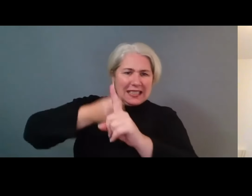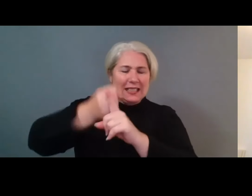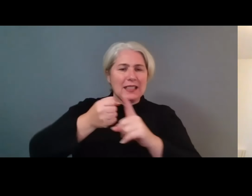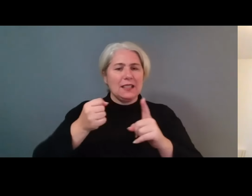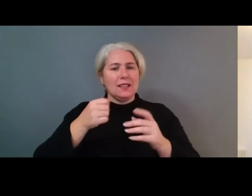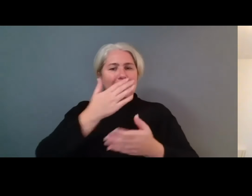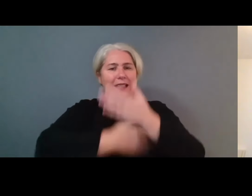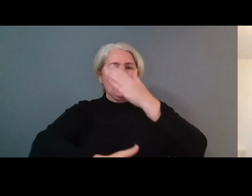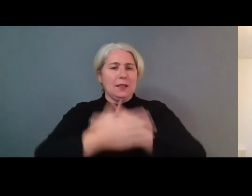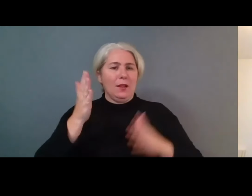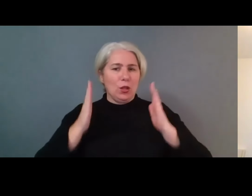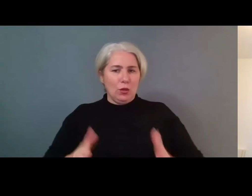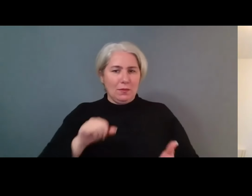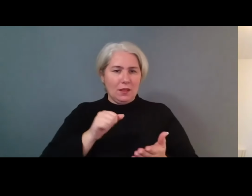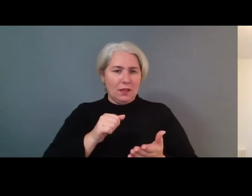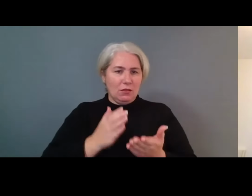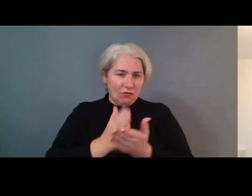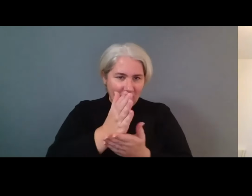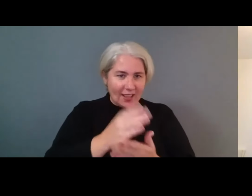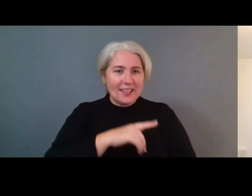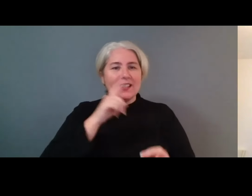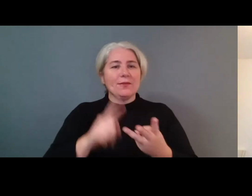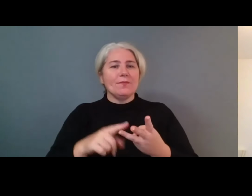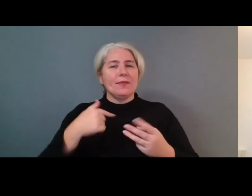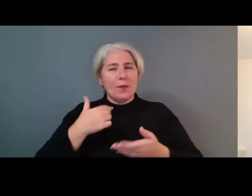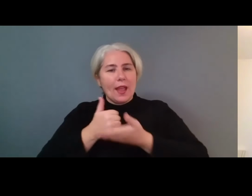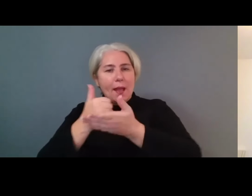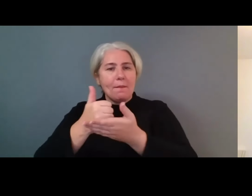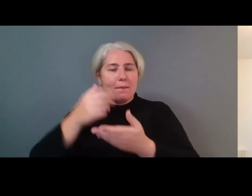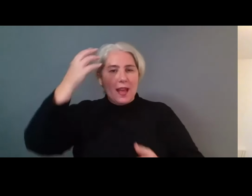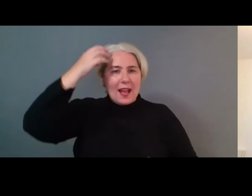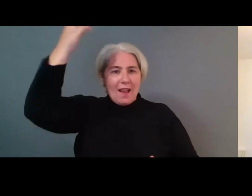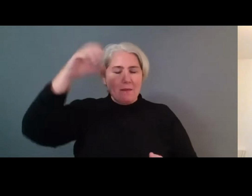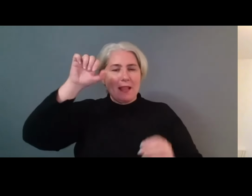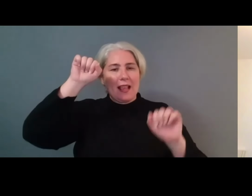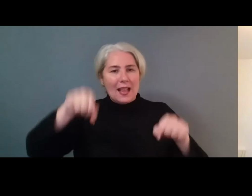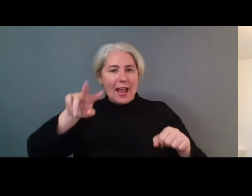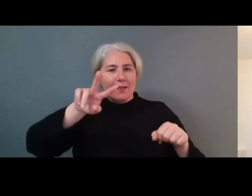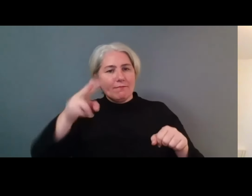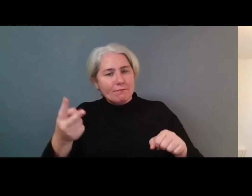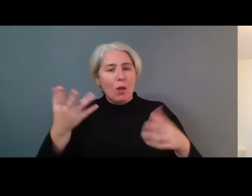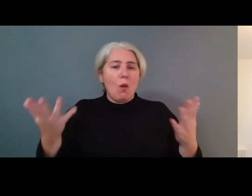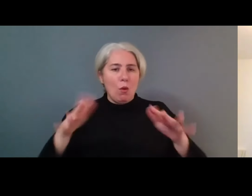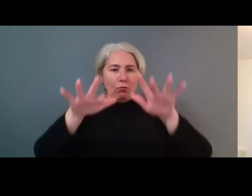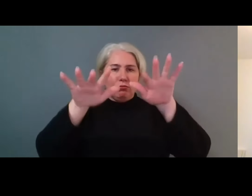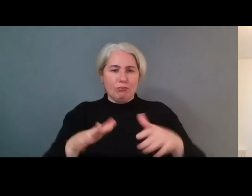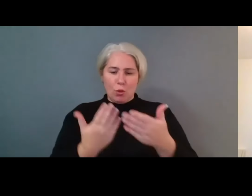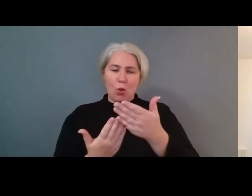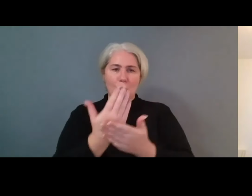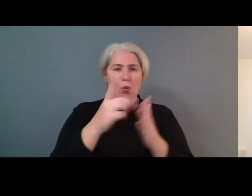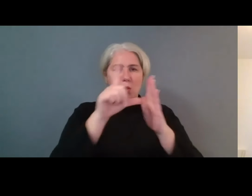and service system reform, and assist governments in developing laws and policies to promote community integration